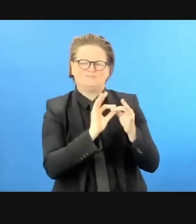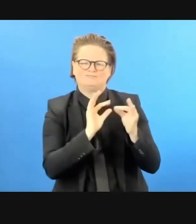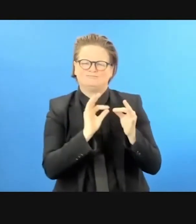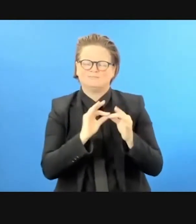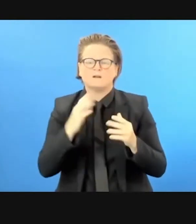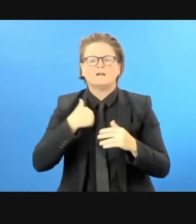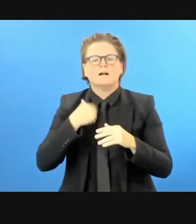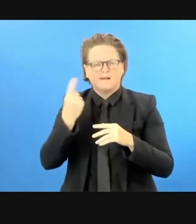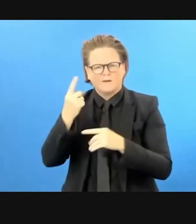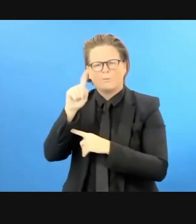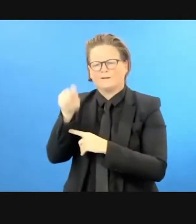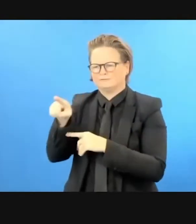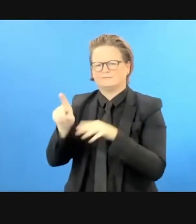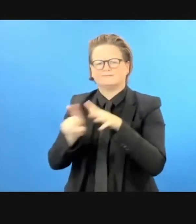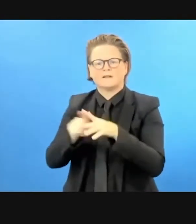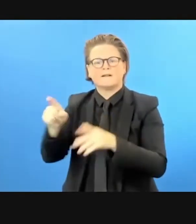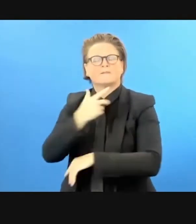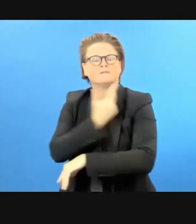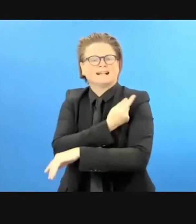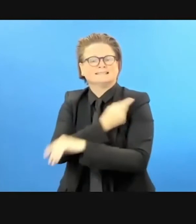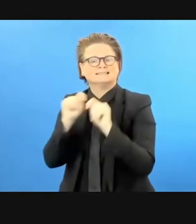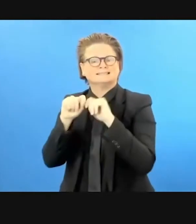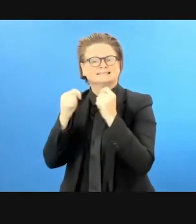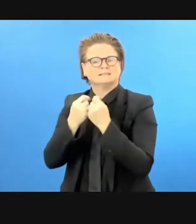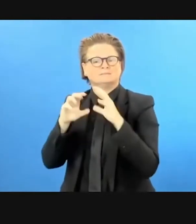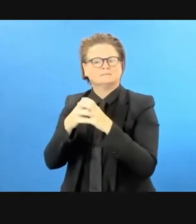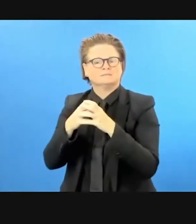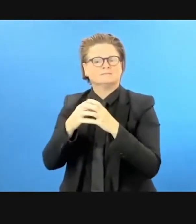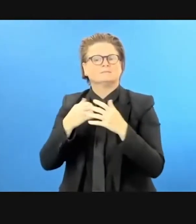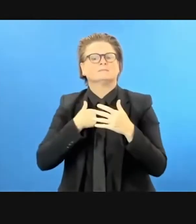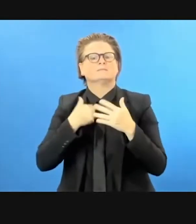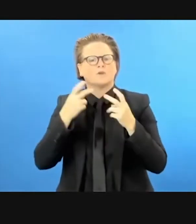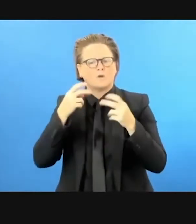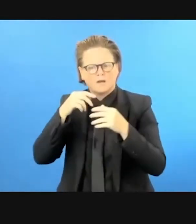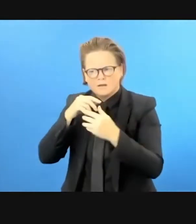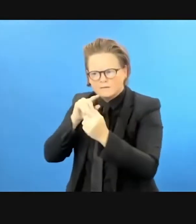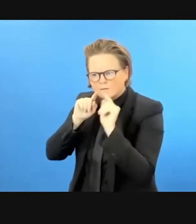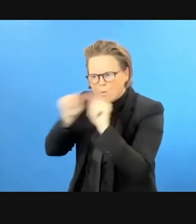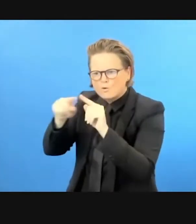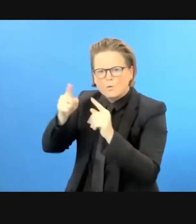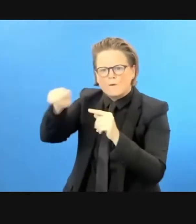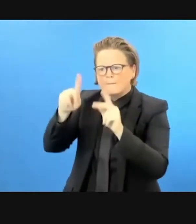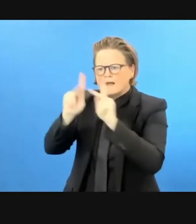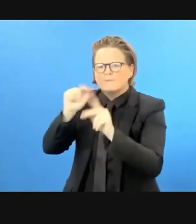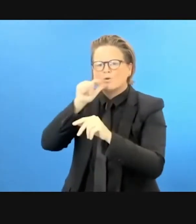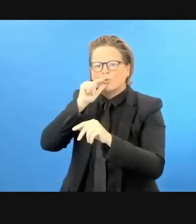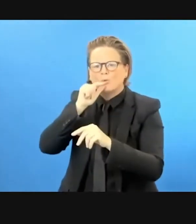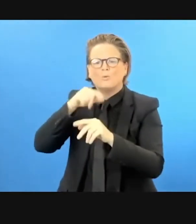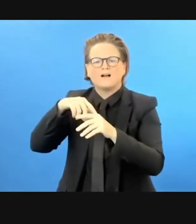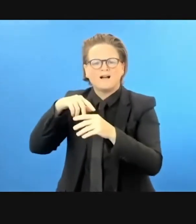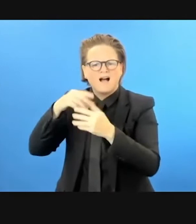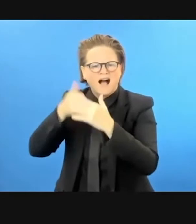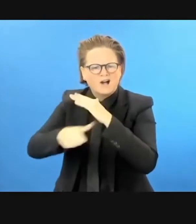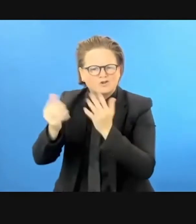vaccination teams to underserved neighborhoods such as the Mission, Mid-Market, and Tenderloin. So I think you touched upon it generally